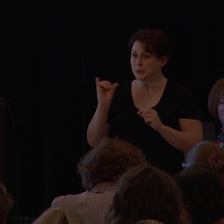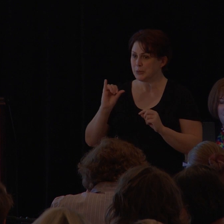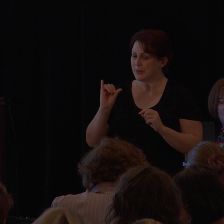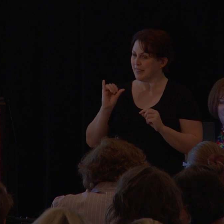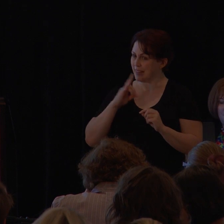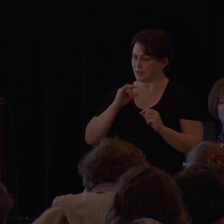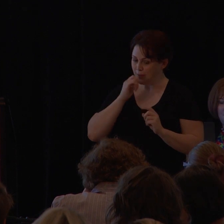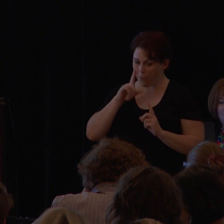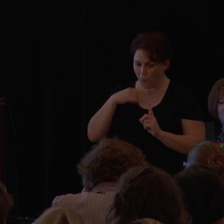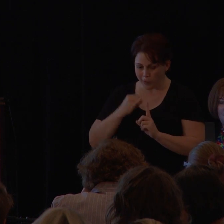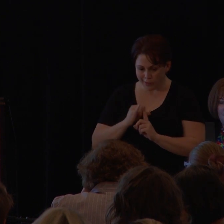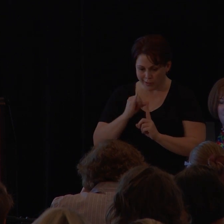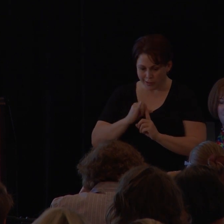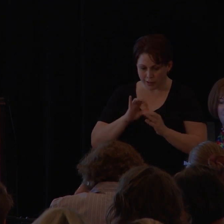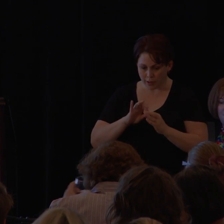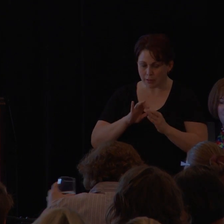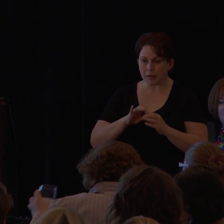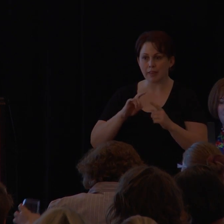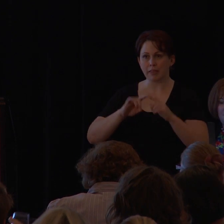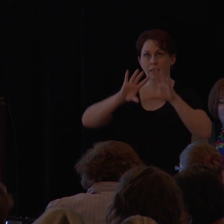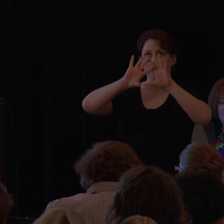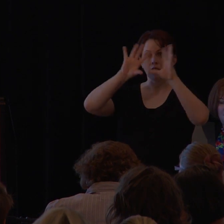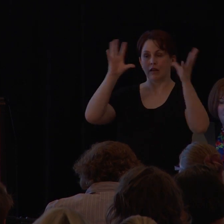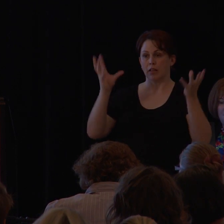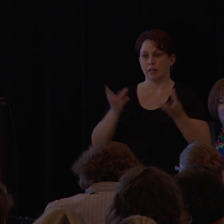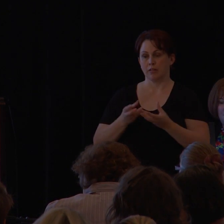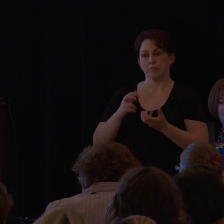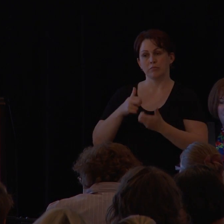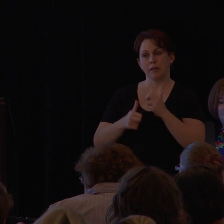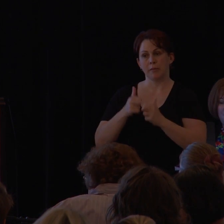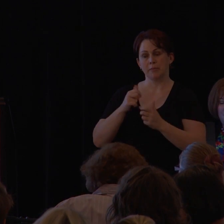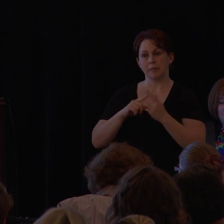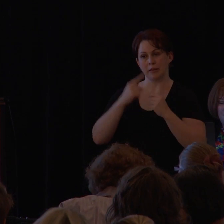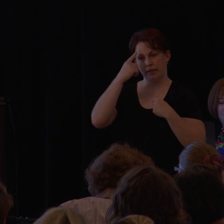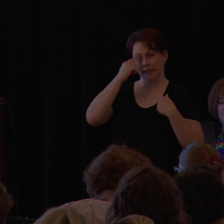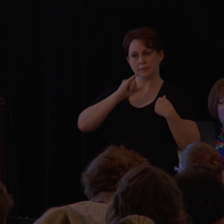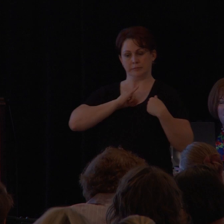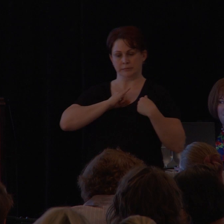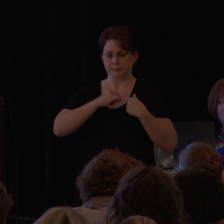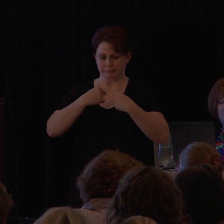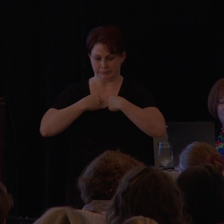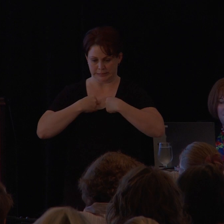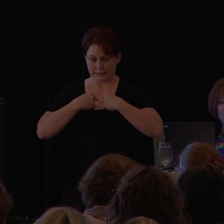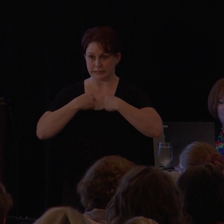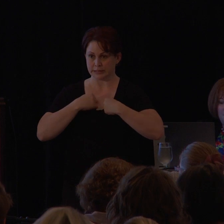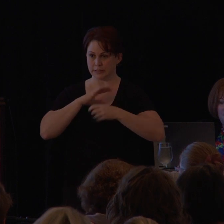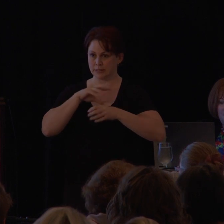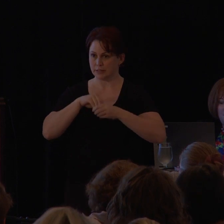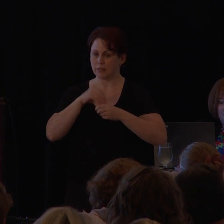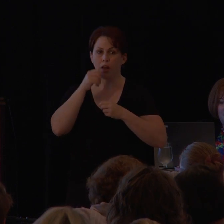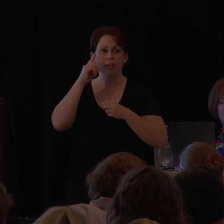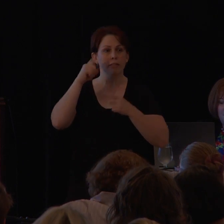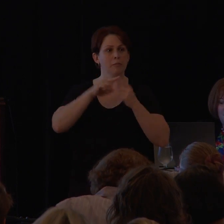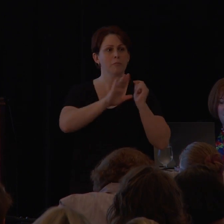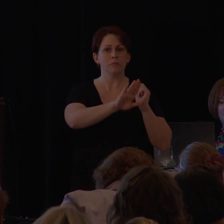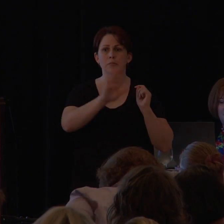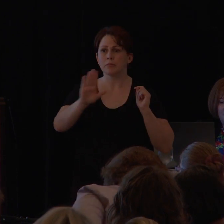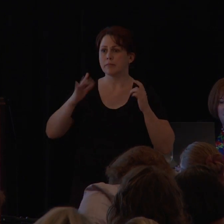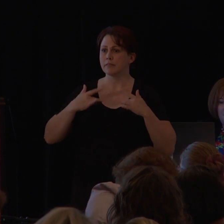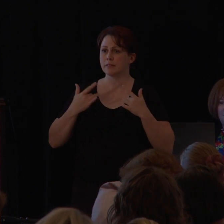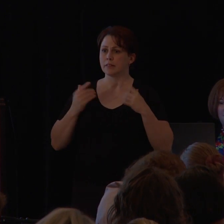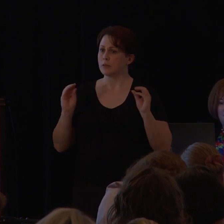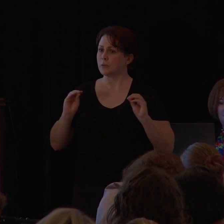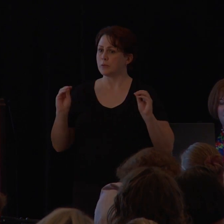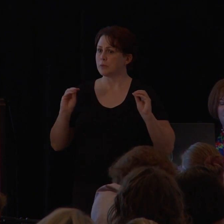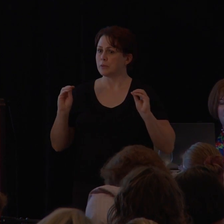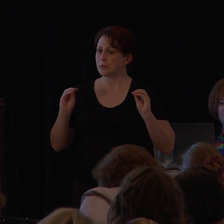problem, I think, is the extent to which people think about their own interests rather than thinking about a broader community or their interests and feelings of others. Because one